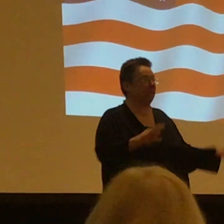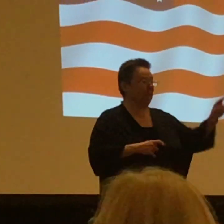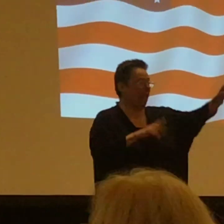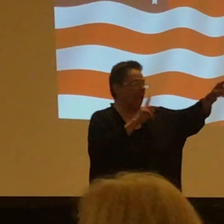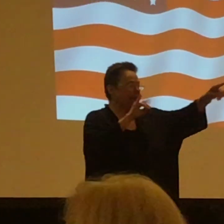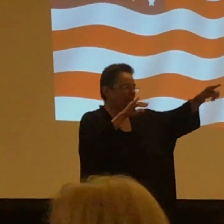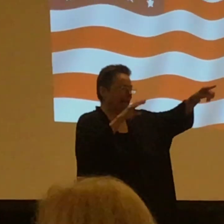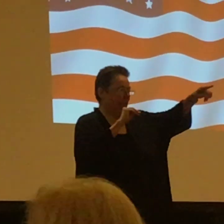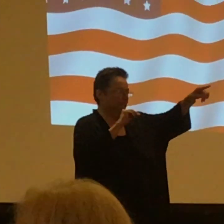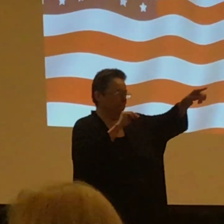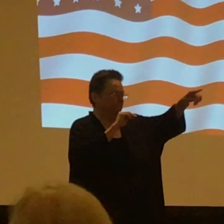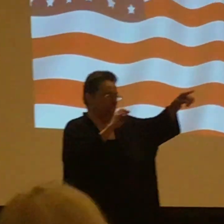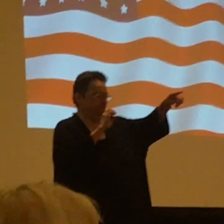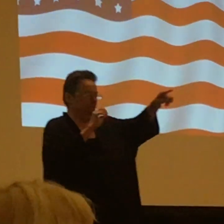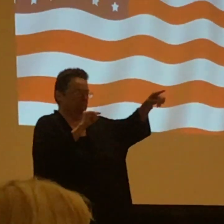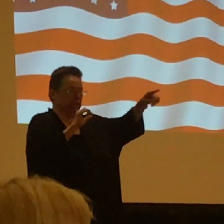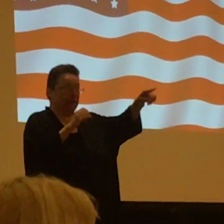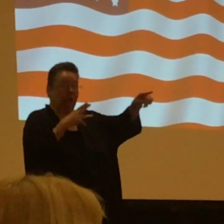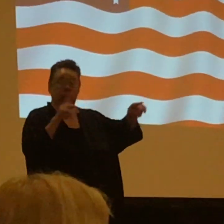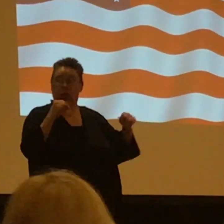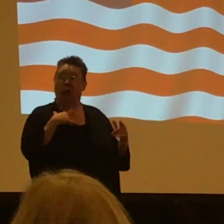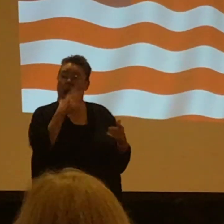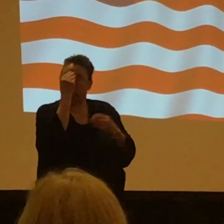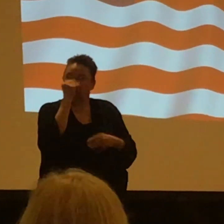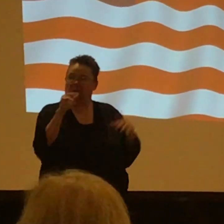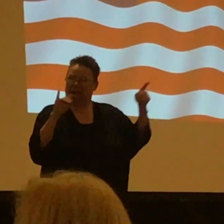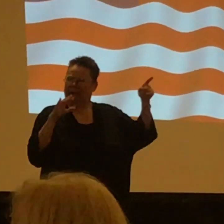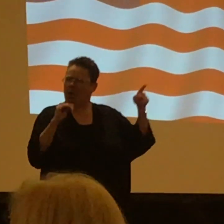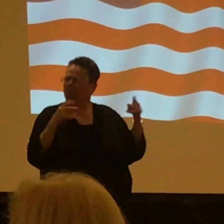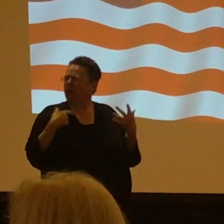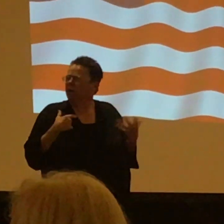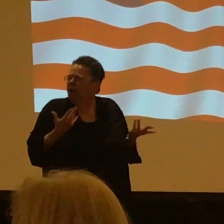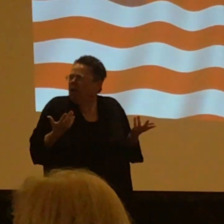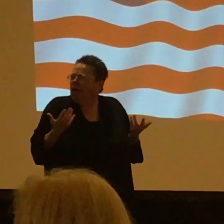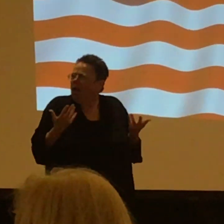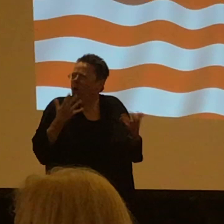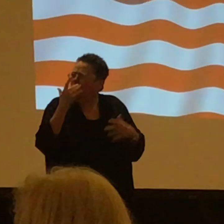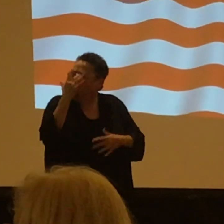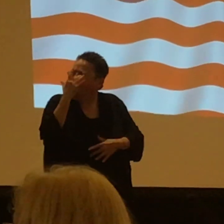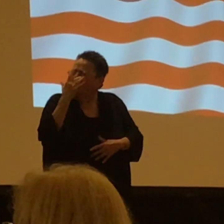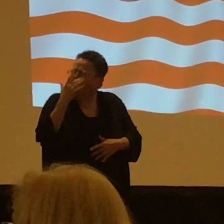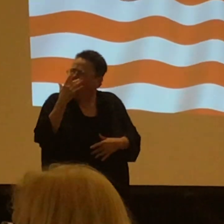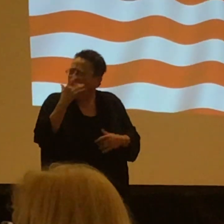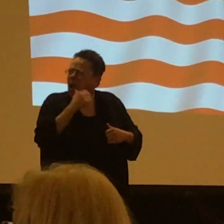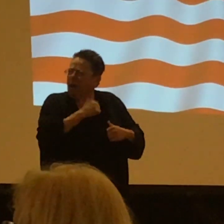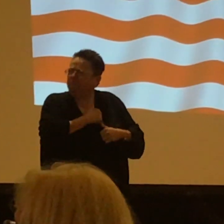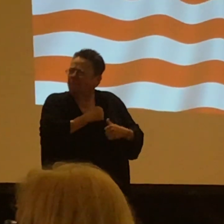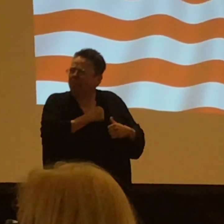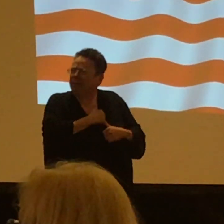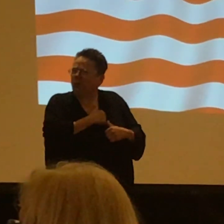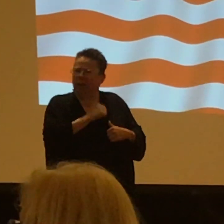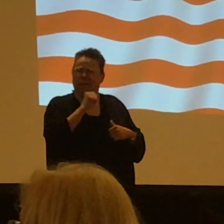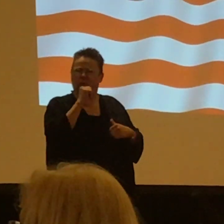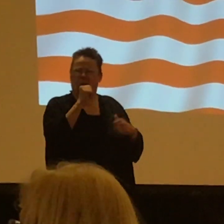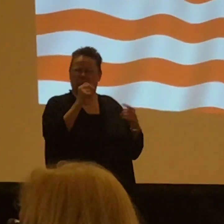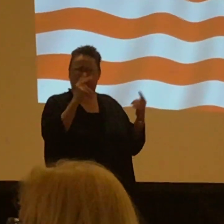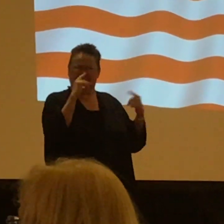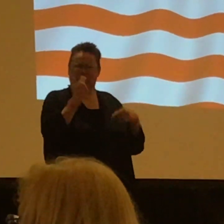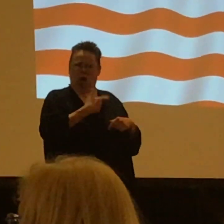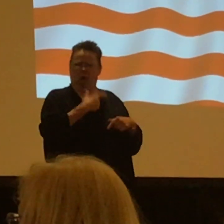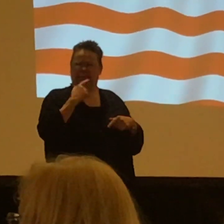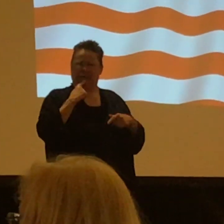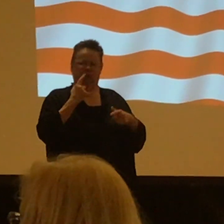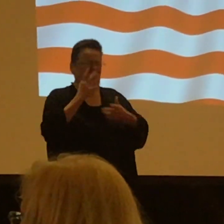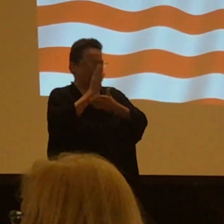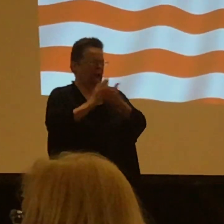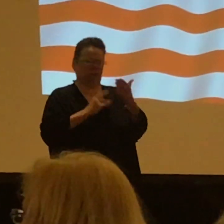Hi, I'm Kim. I just wanted to mention how come the military doesn't put us as an asset to